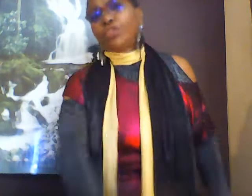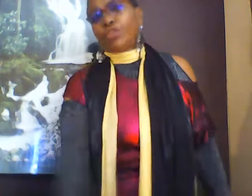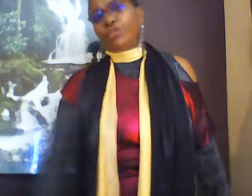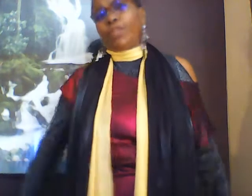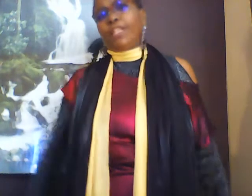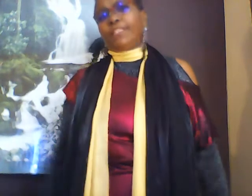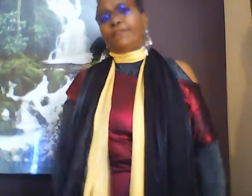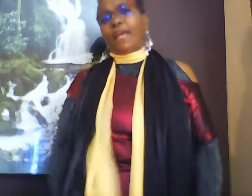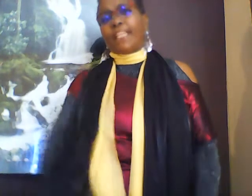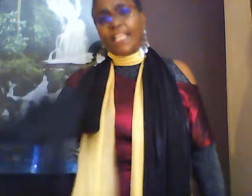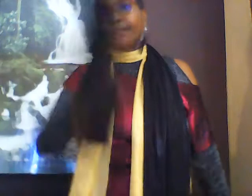To identify DIC,